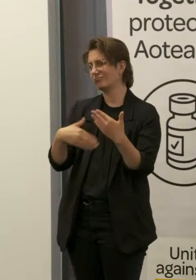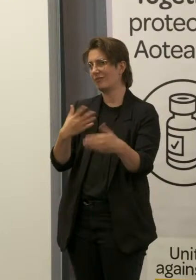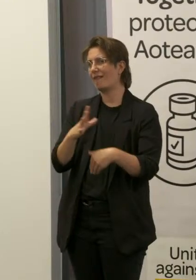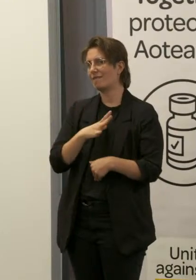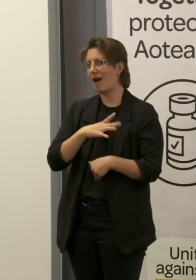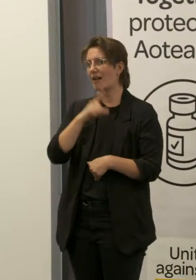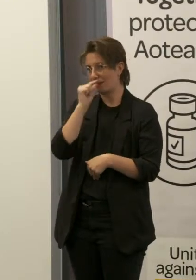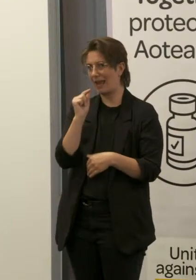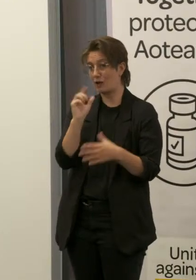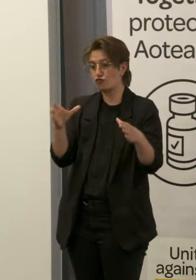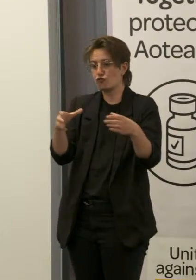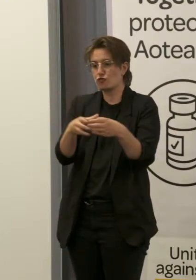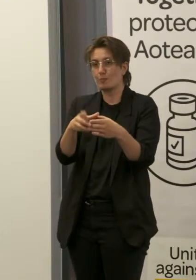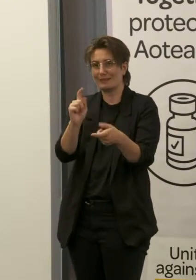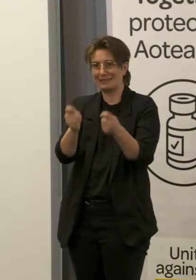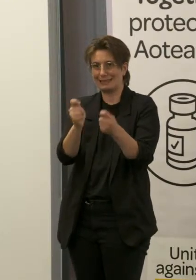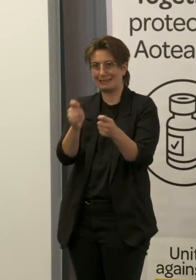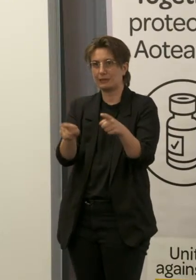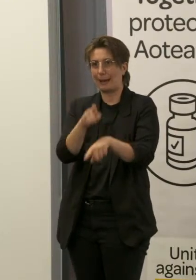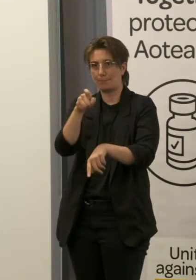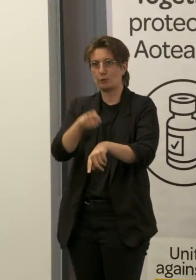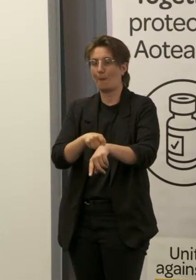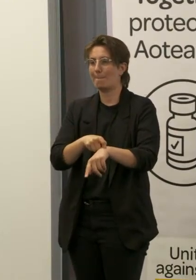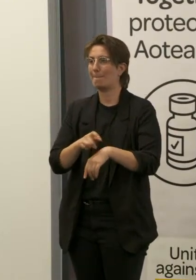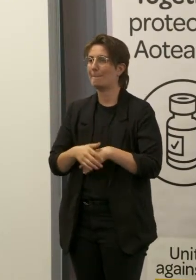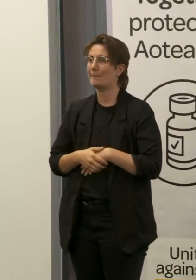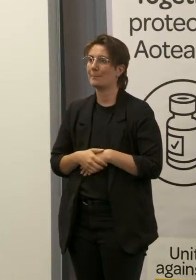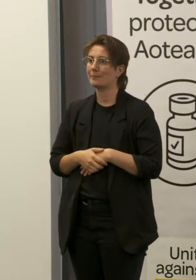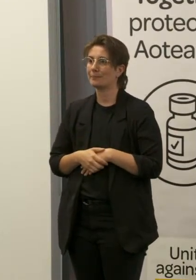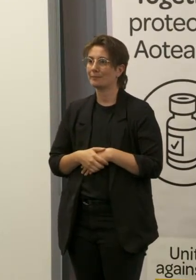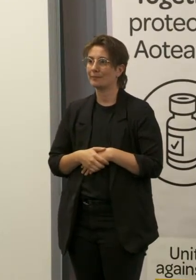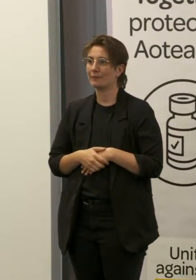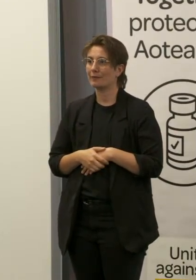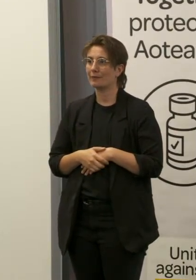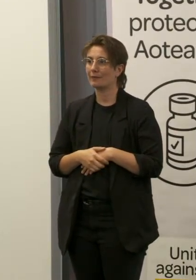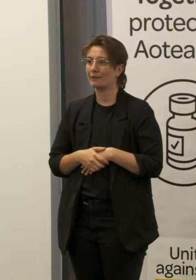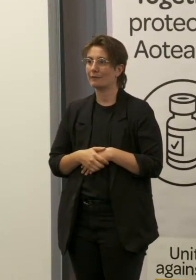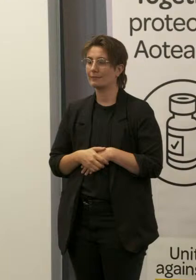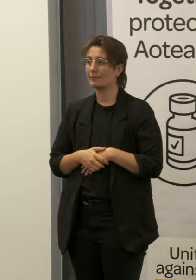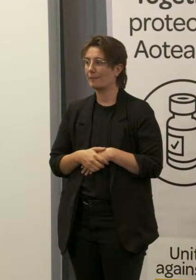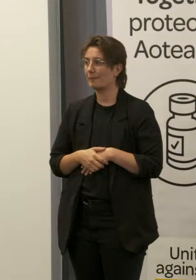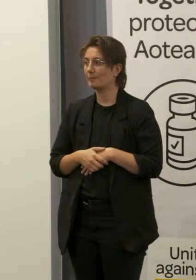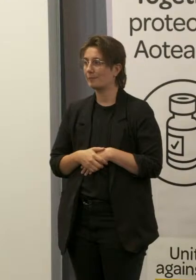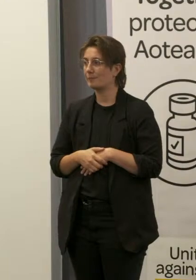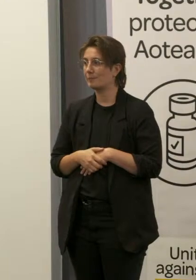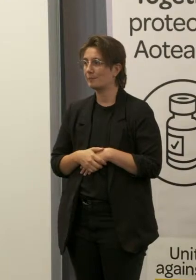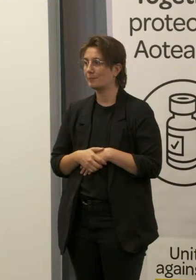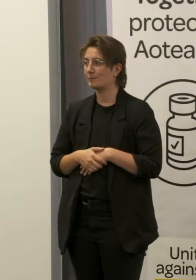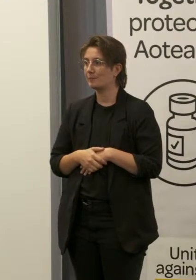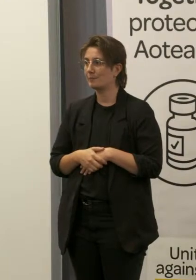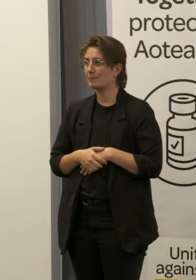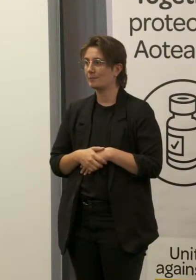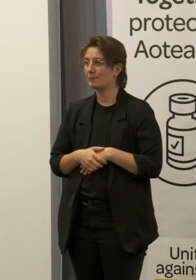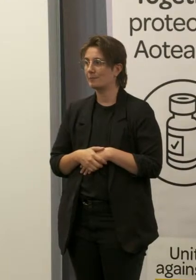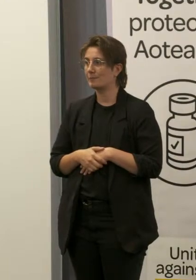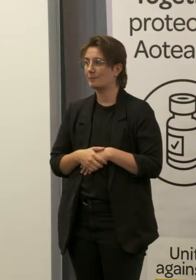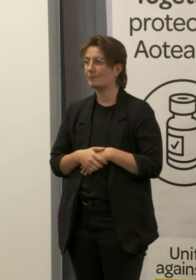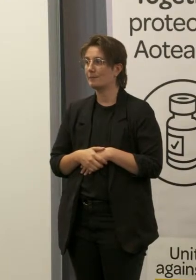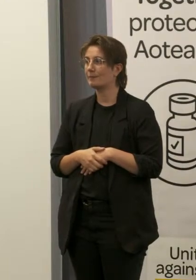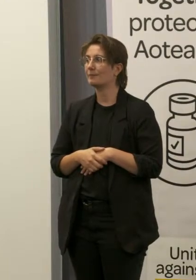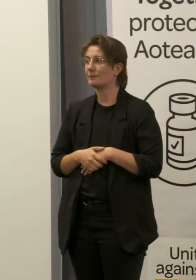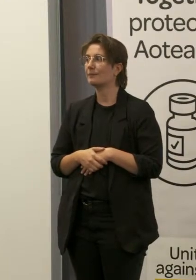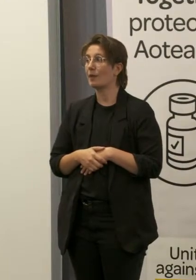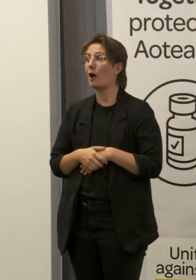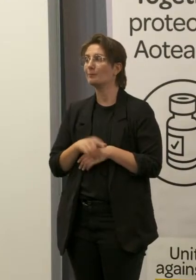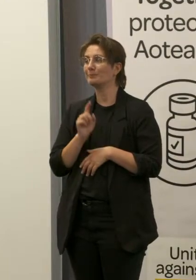concerned are you that could be a super spreader event, and do you think it should have been stopped sooner based on that?